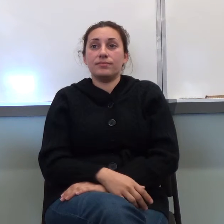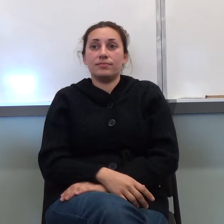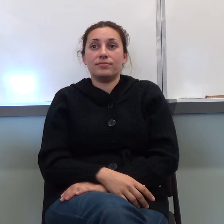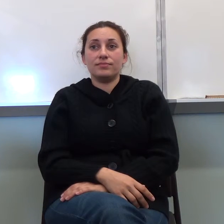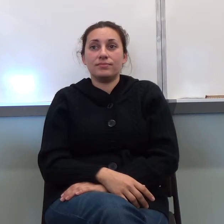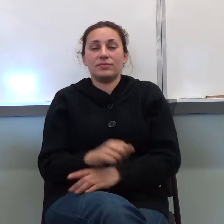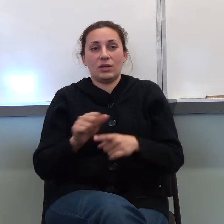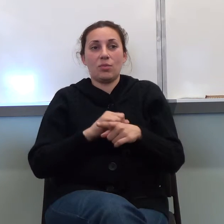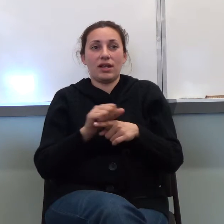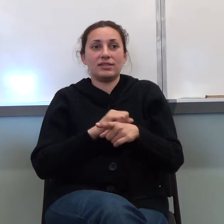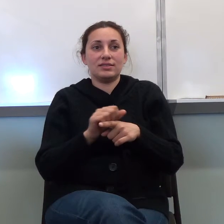What they do is give you